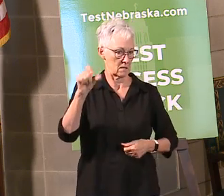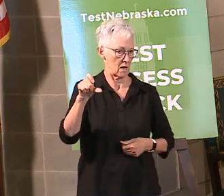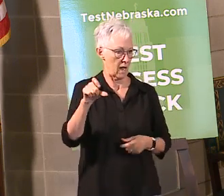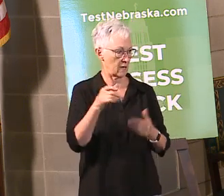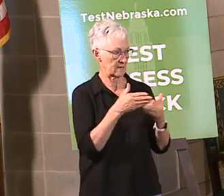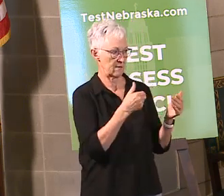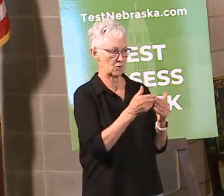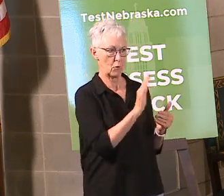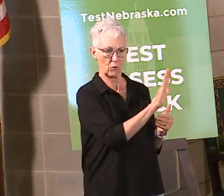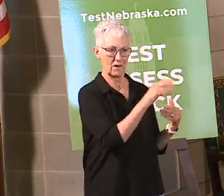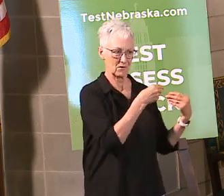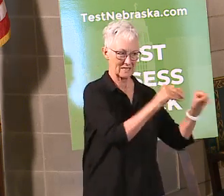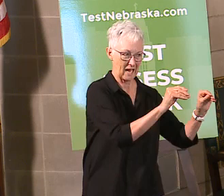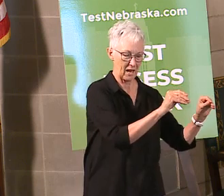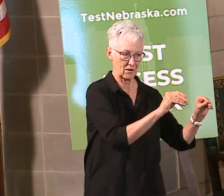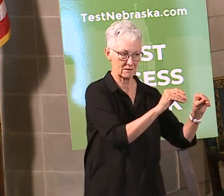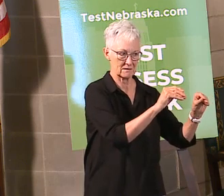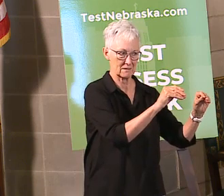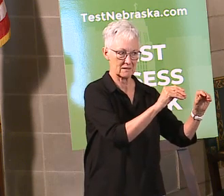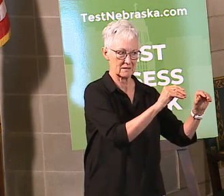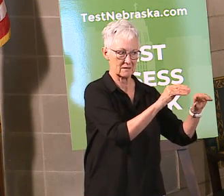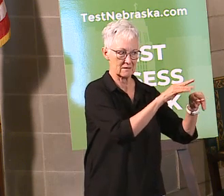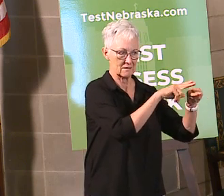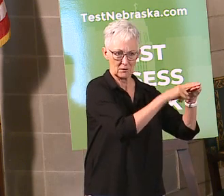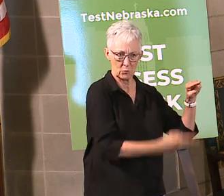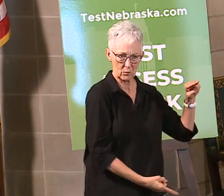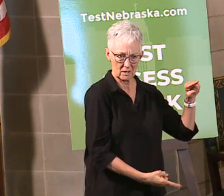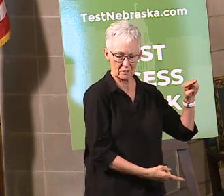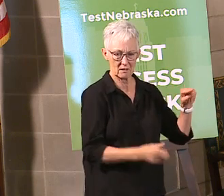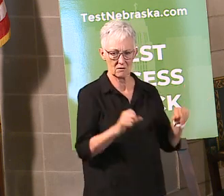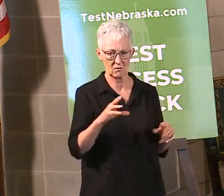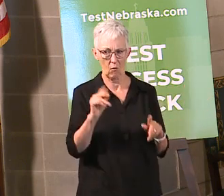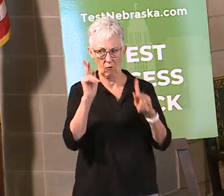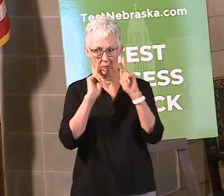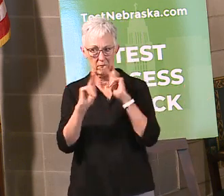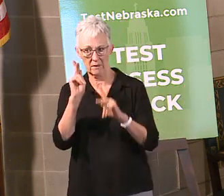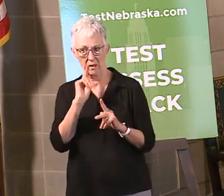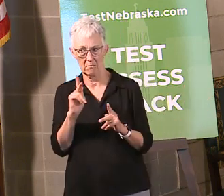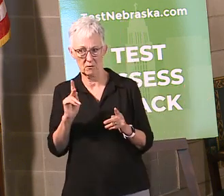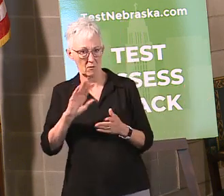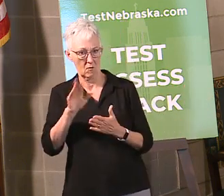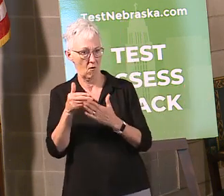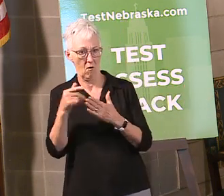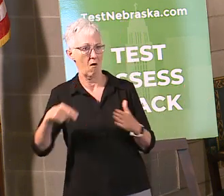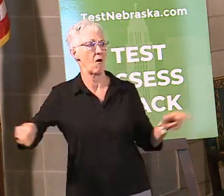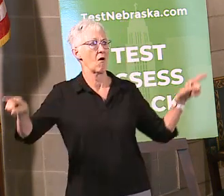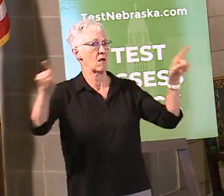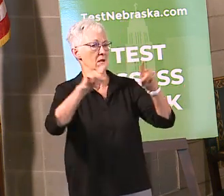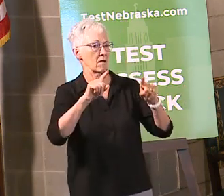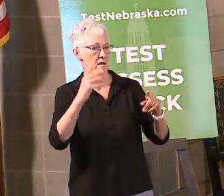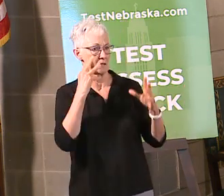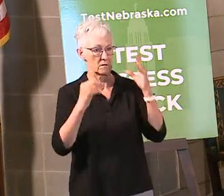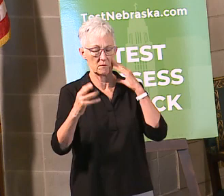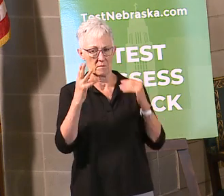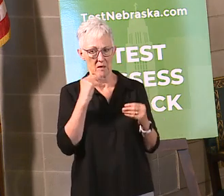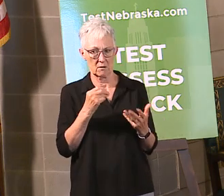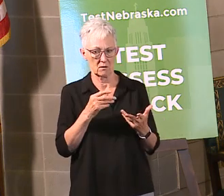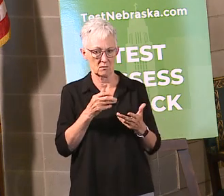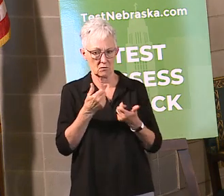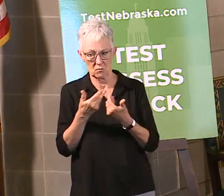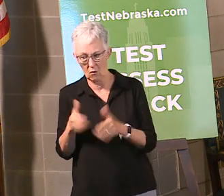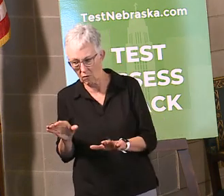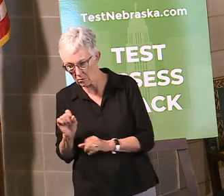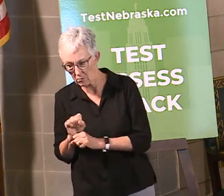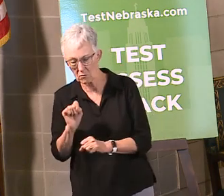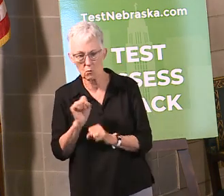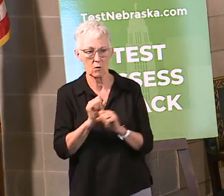just regular homeowners and commercial folks who are all experiencing the effects of the pandemic. There's even more reason why we need to continue to focus